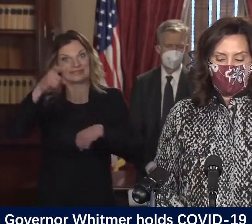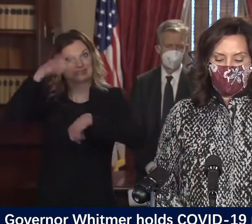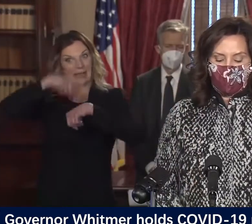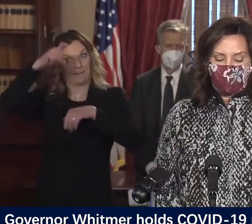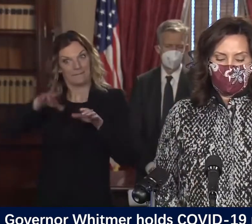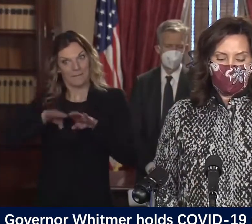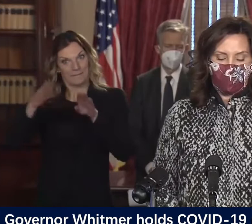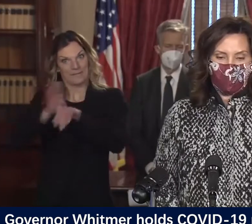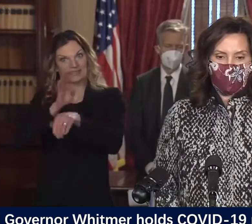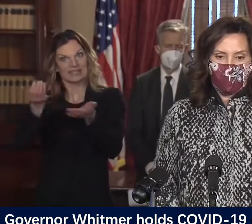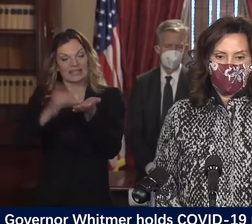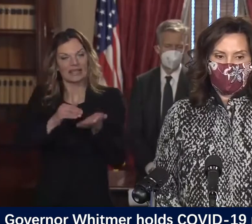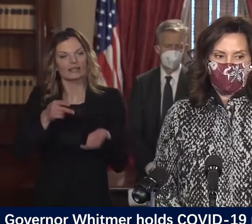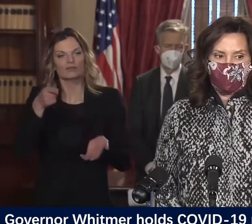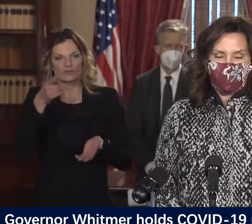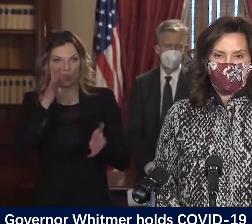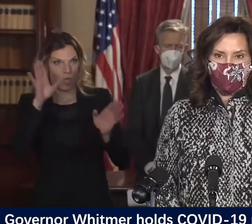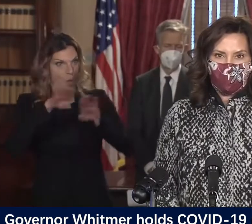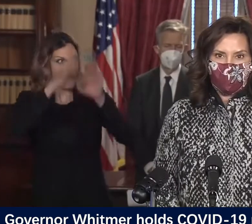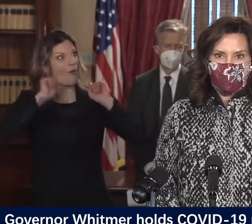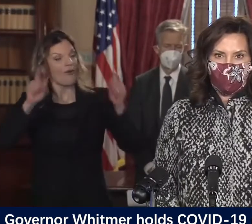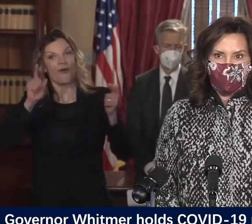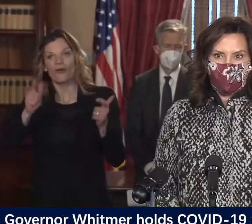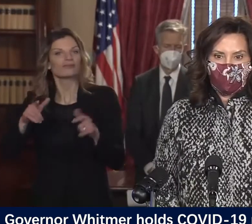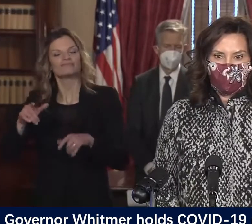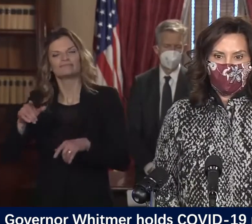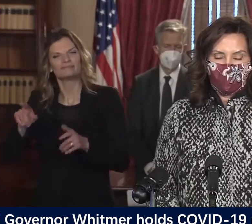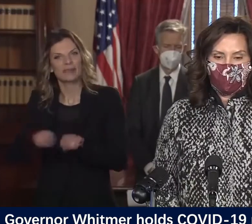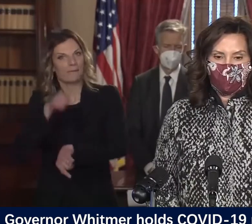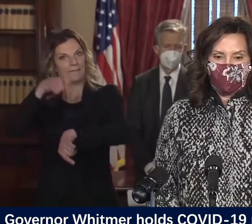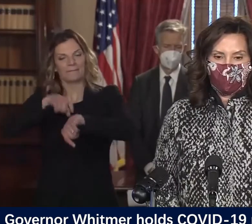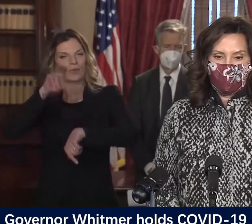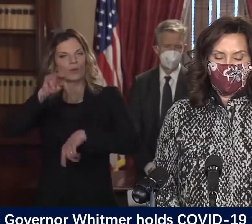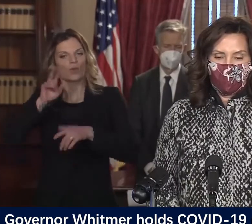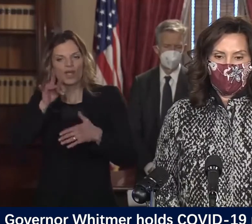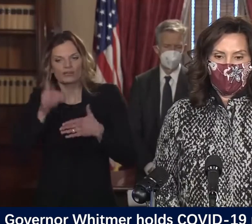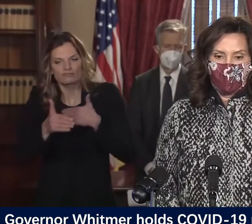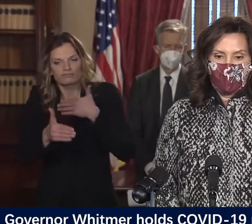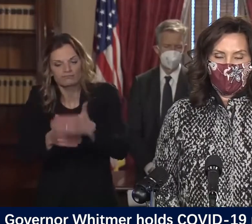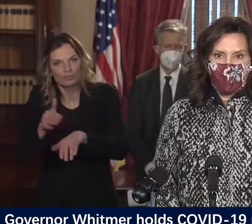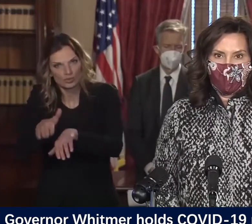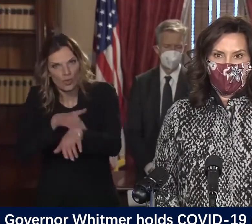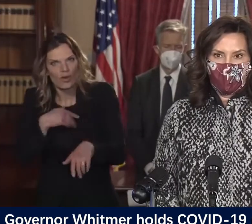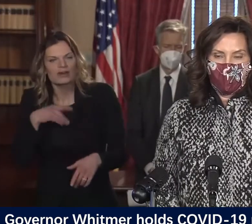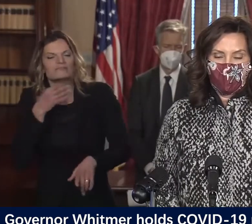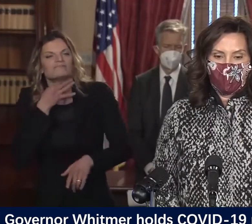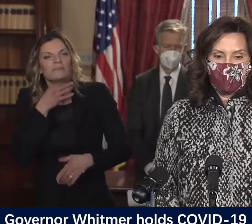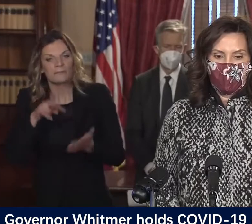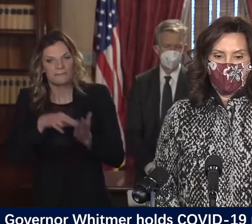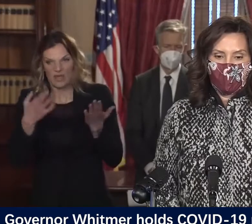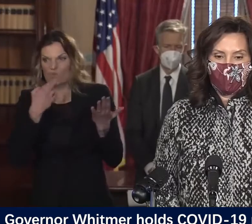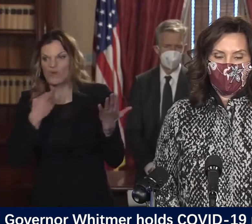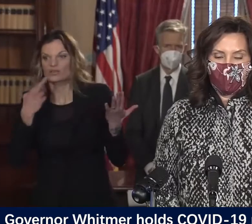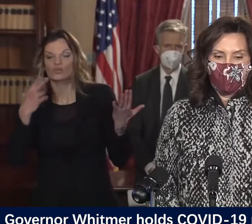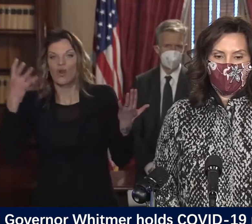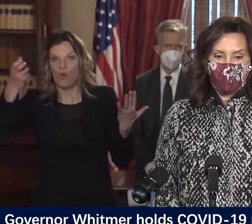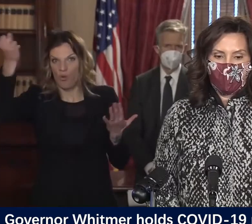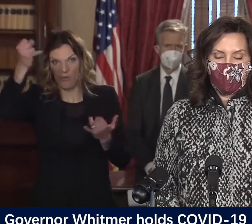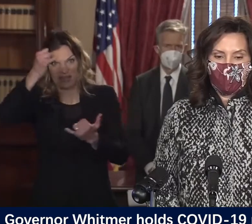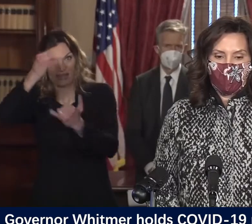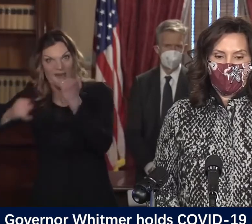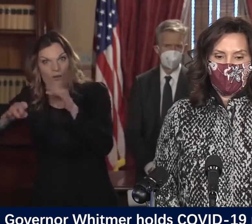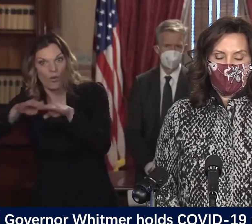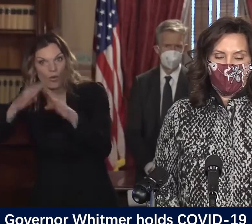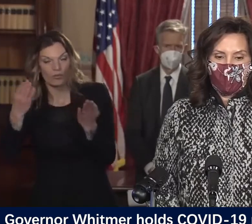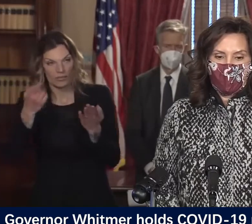do lessen. It sounds like restaurants might be on the back end of that. I'm wondering where high school sports fall and if there